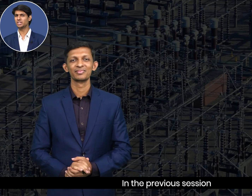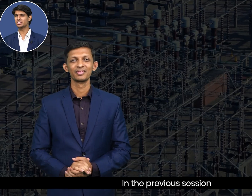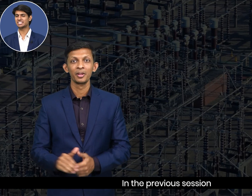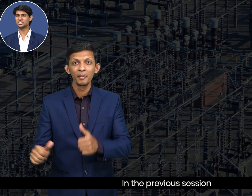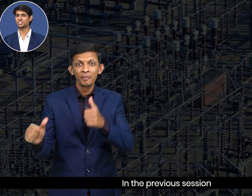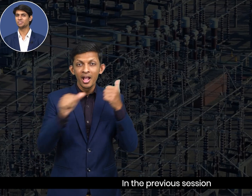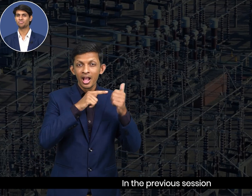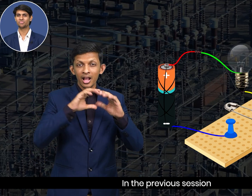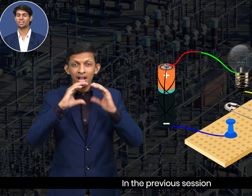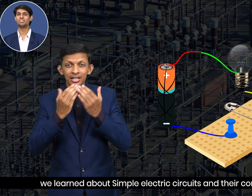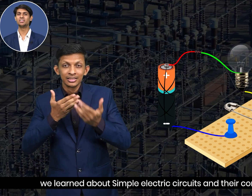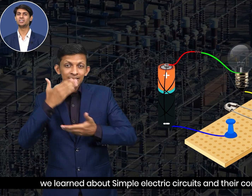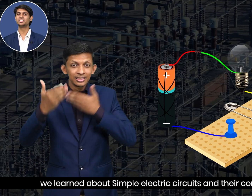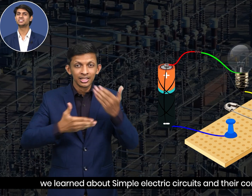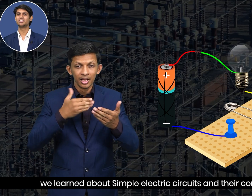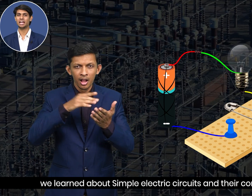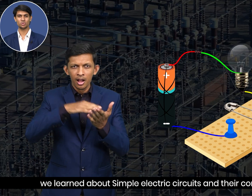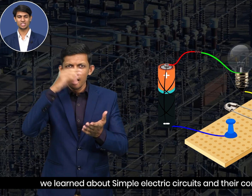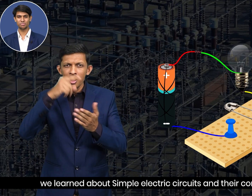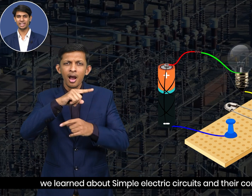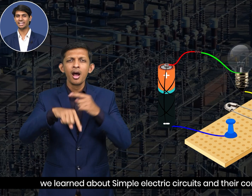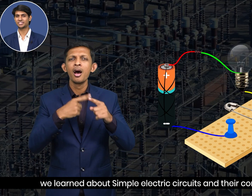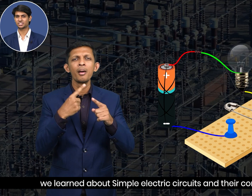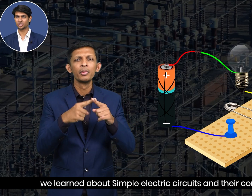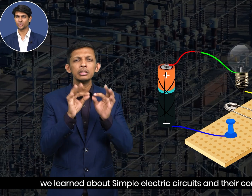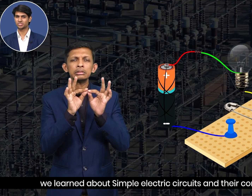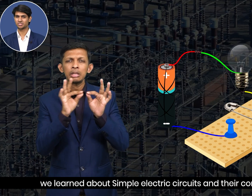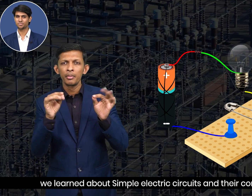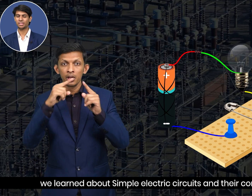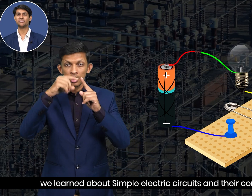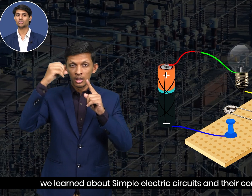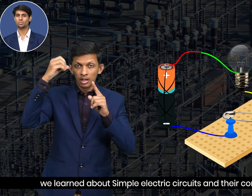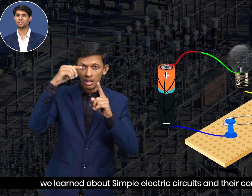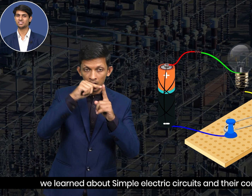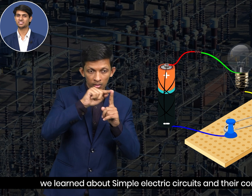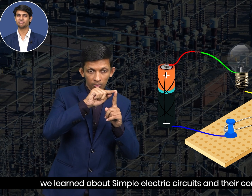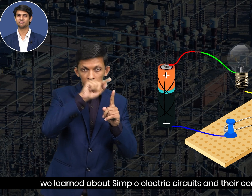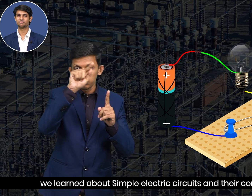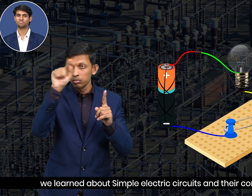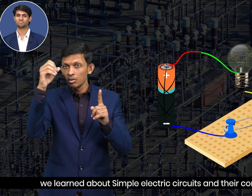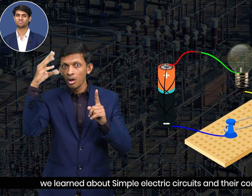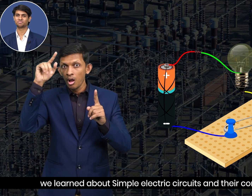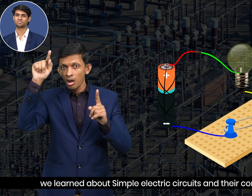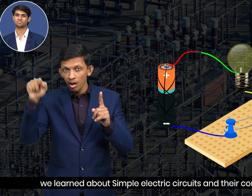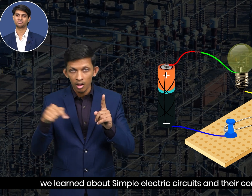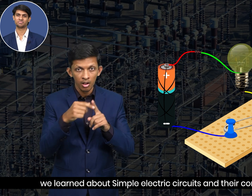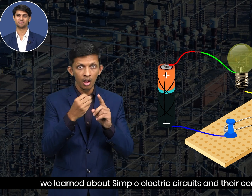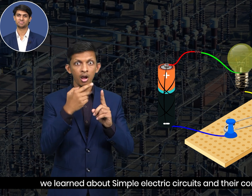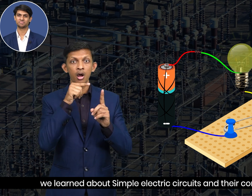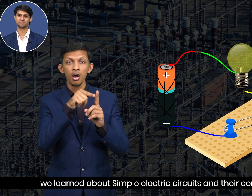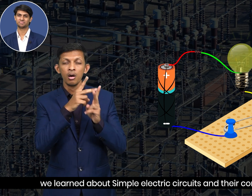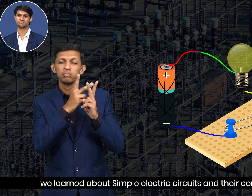In the previous session, we learned about simple electric circuits and their components.